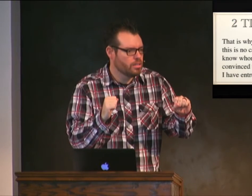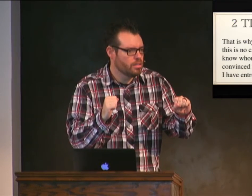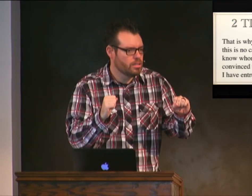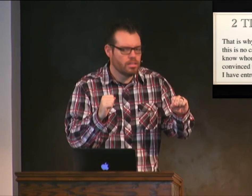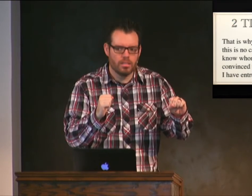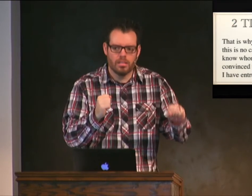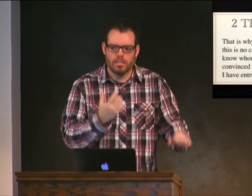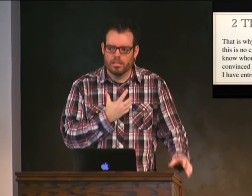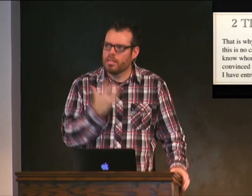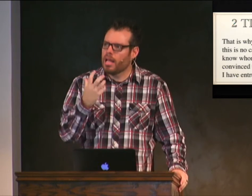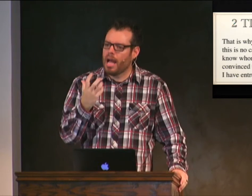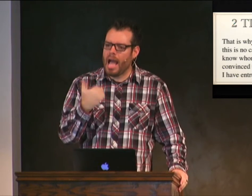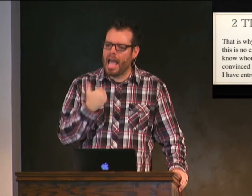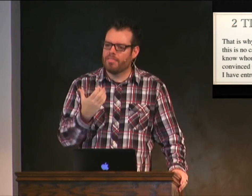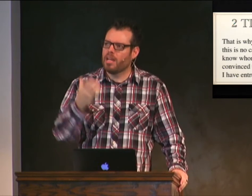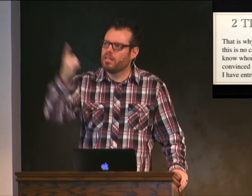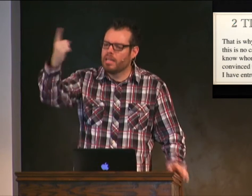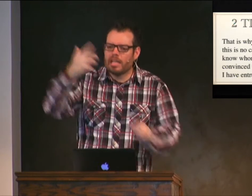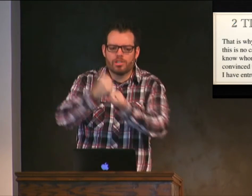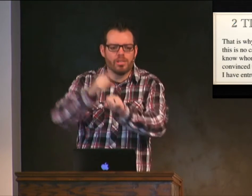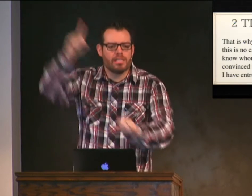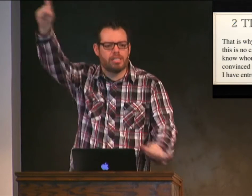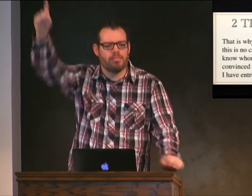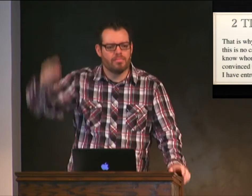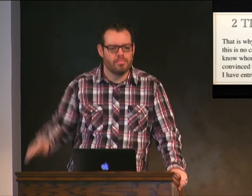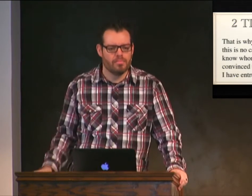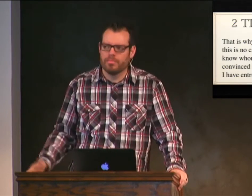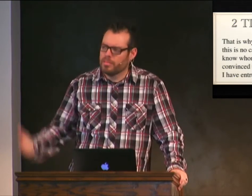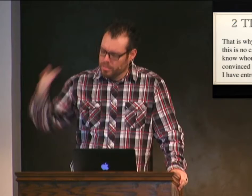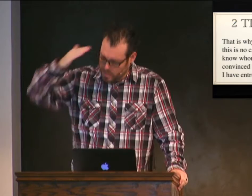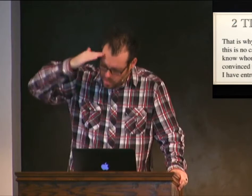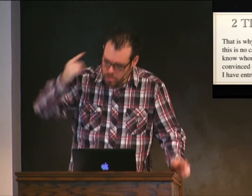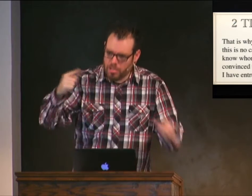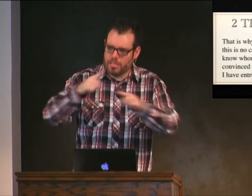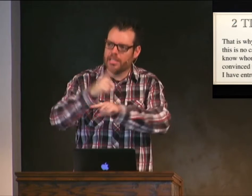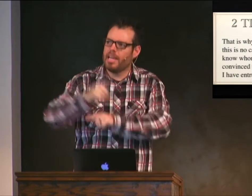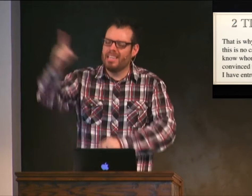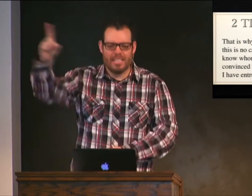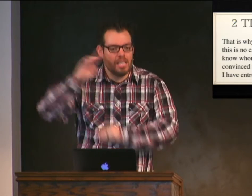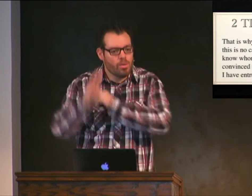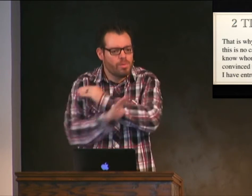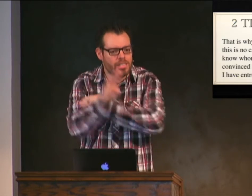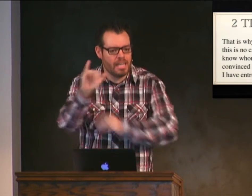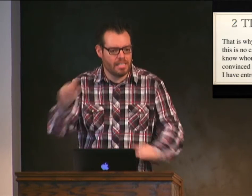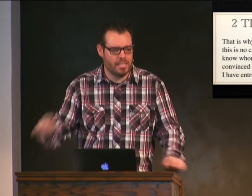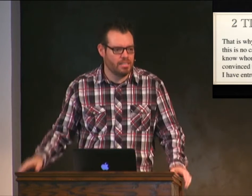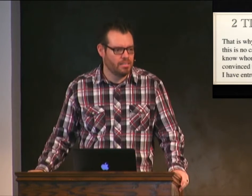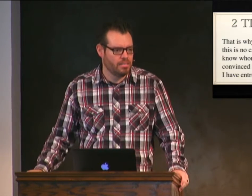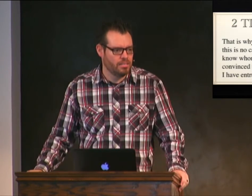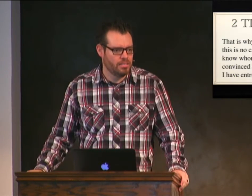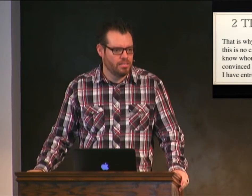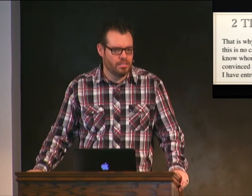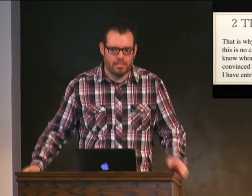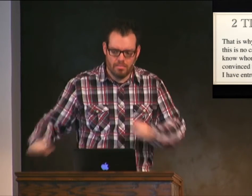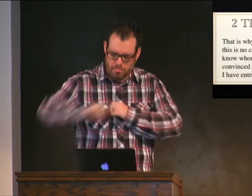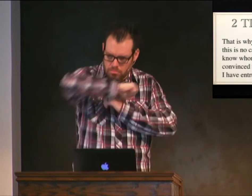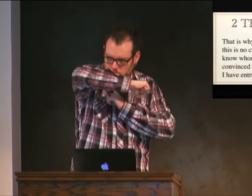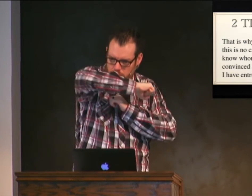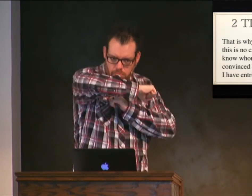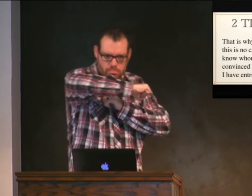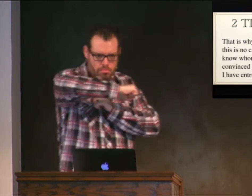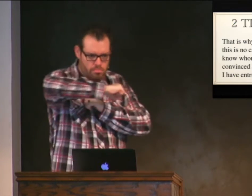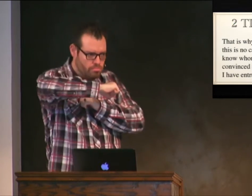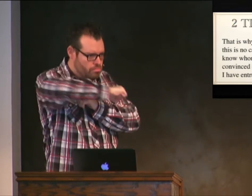salvation. I have that, and I trust him. And until the day, he will protect it.